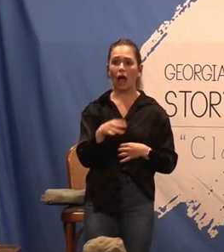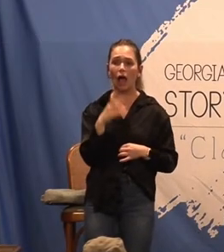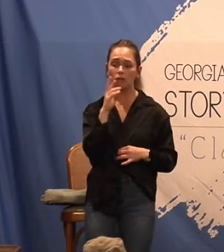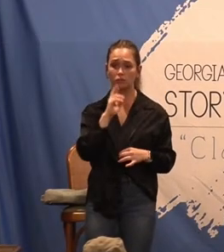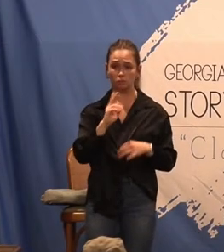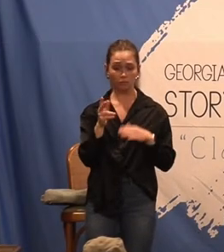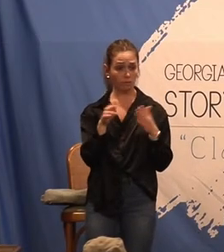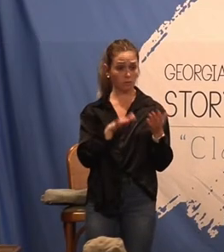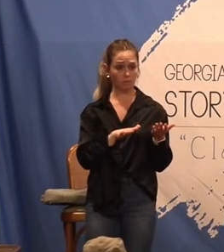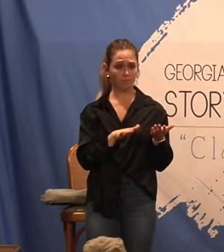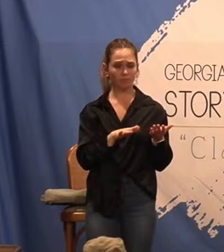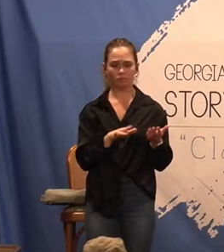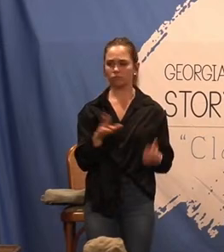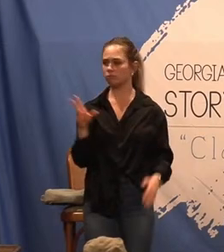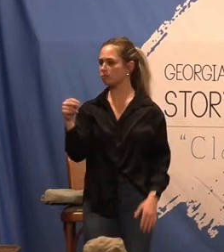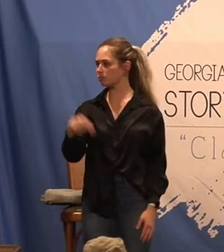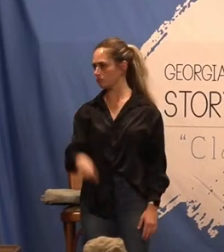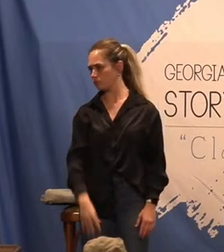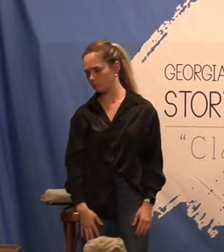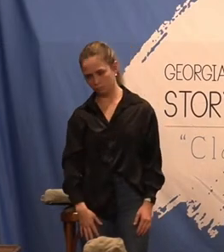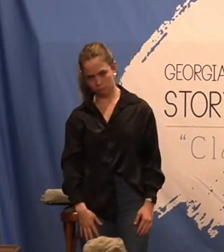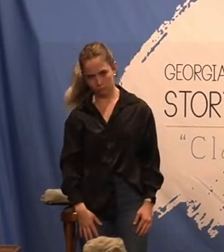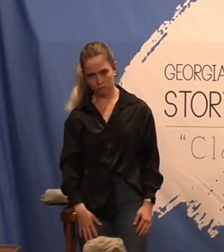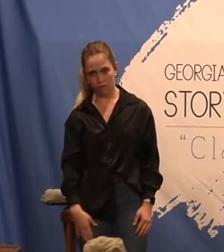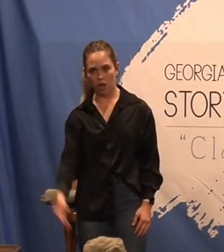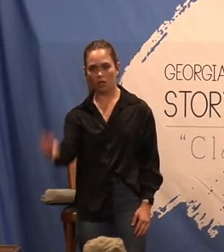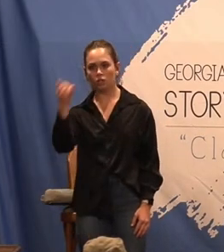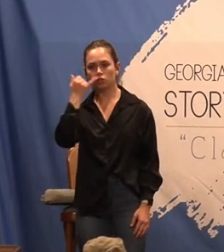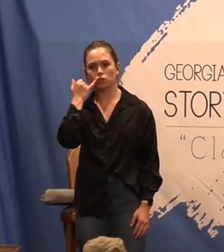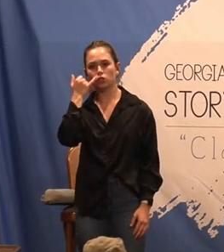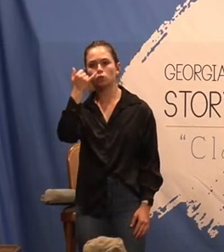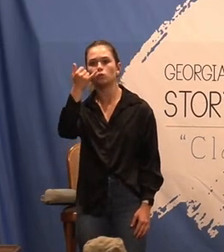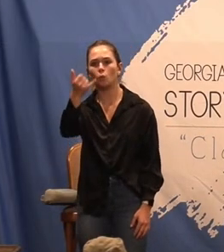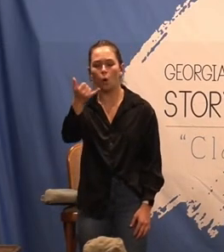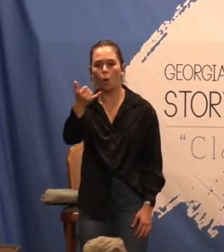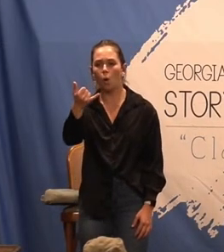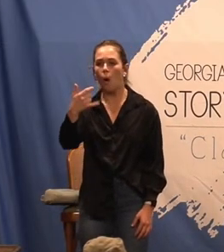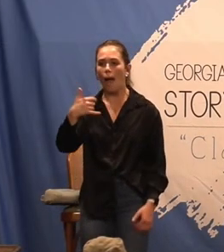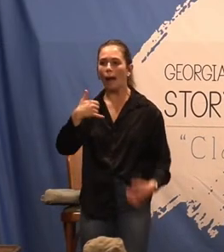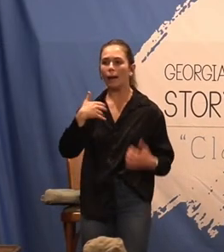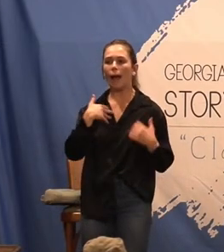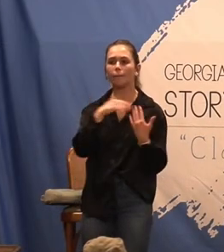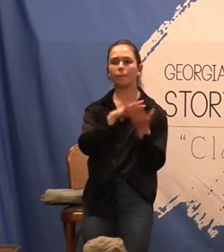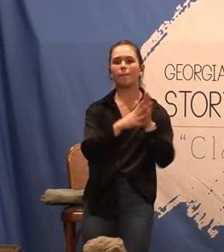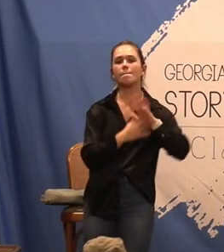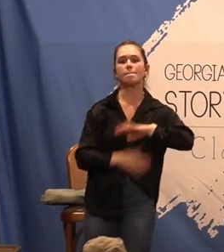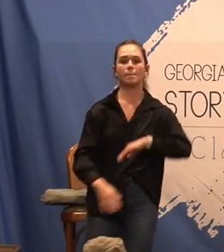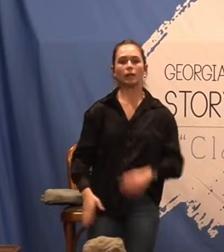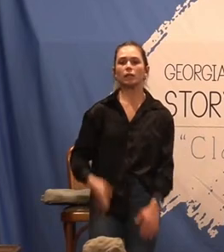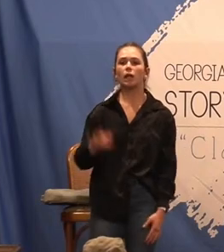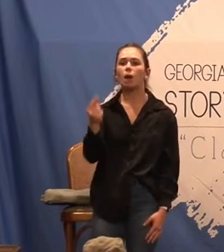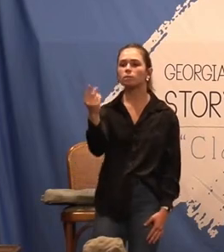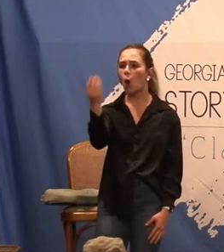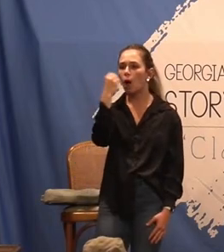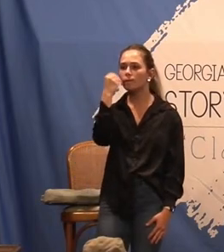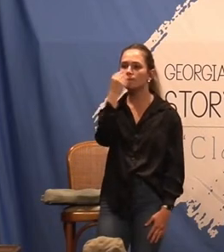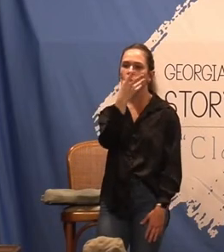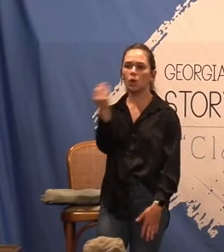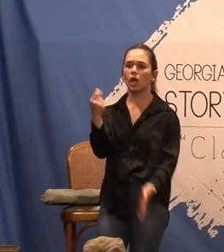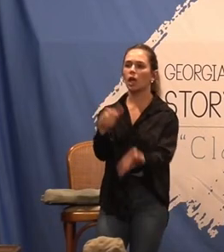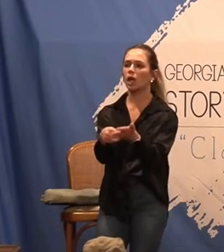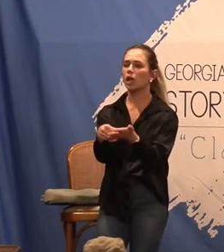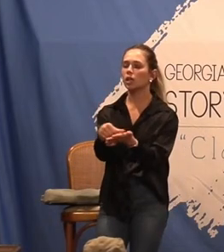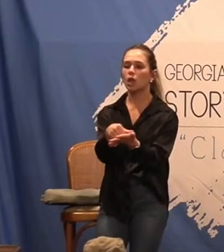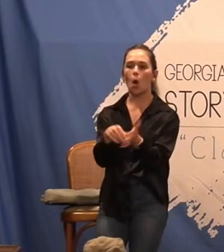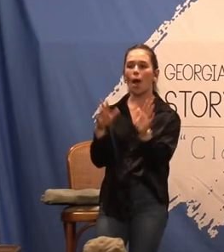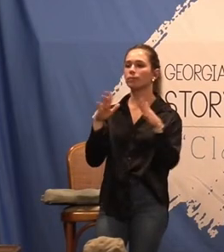dignified death? No! You call the knacker and have me turned into dog food and glue. Man, I